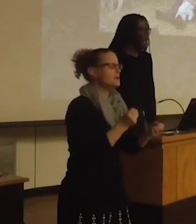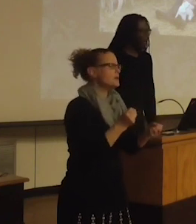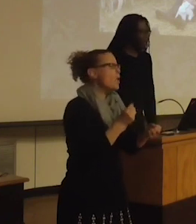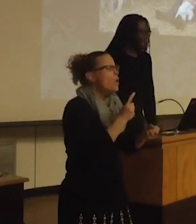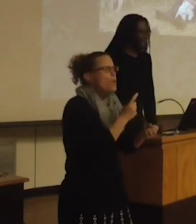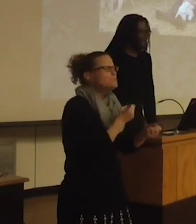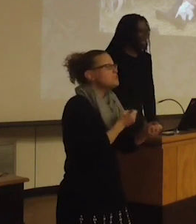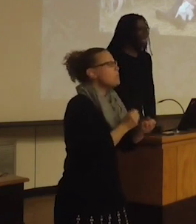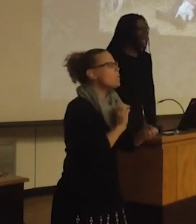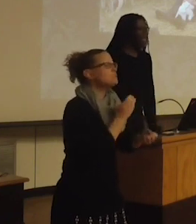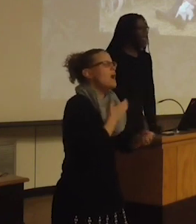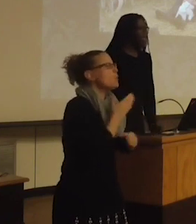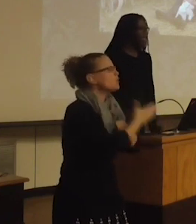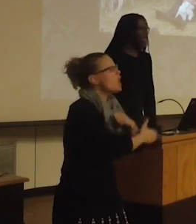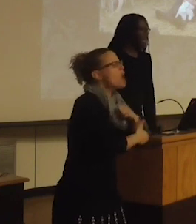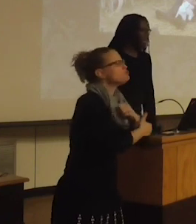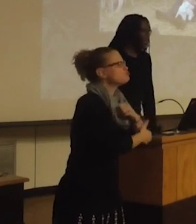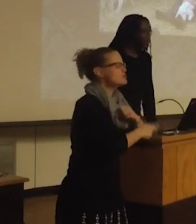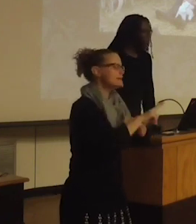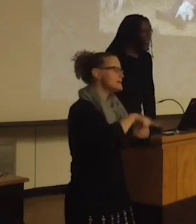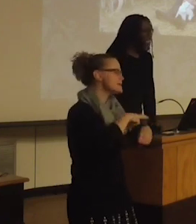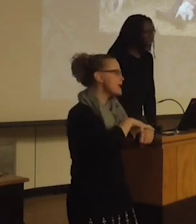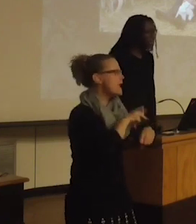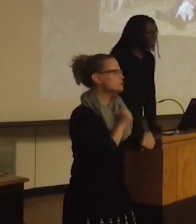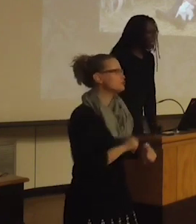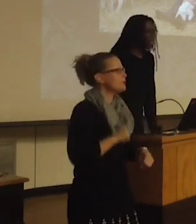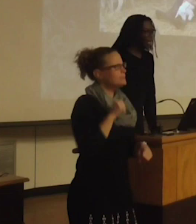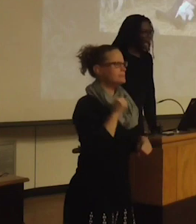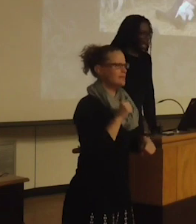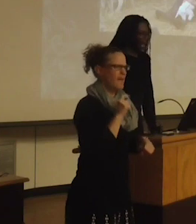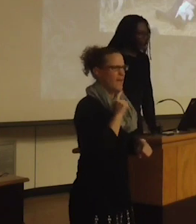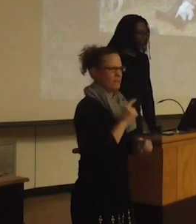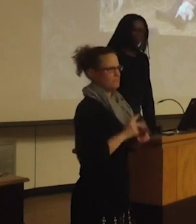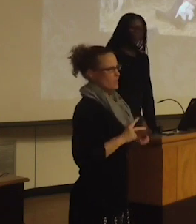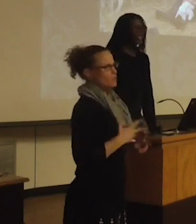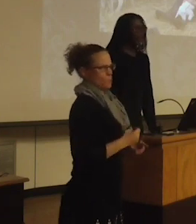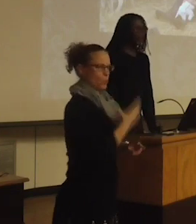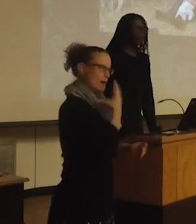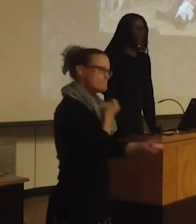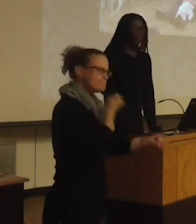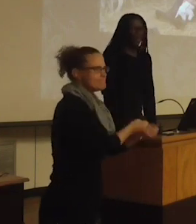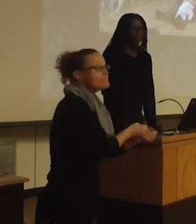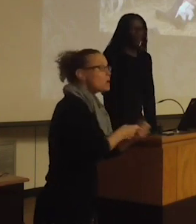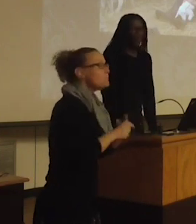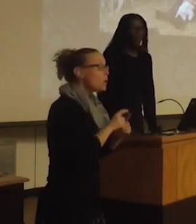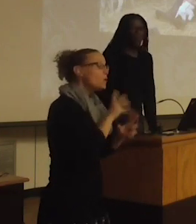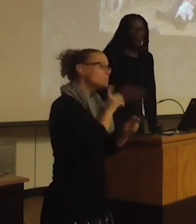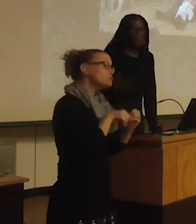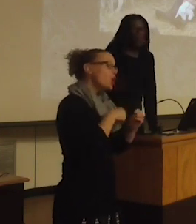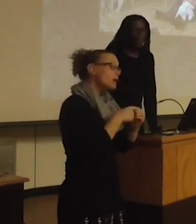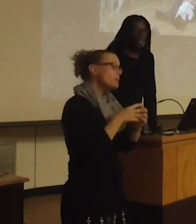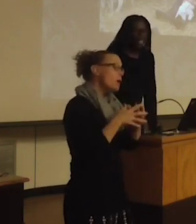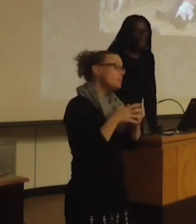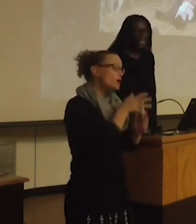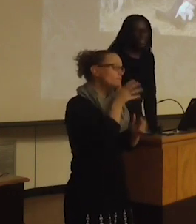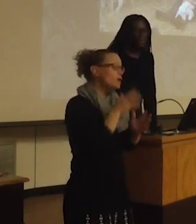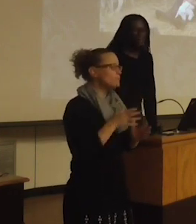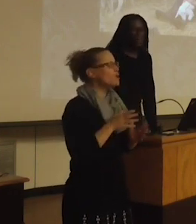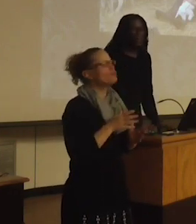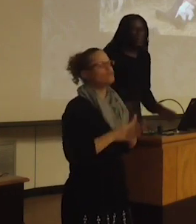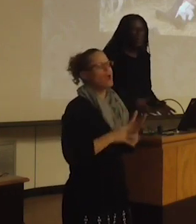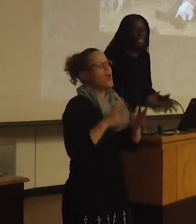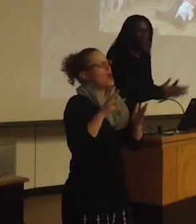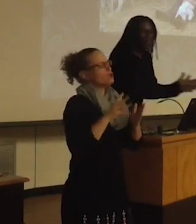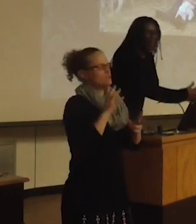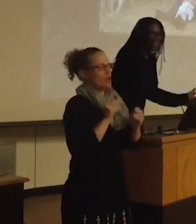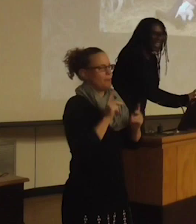patriotic, that is, again, nationalistic and sort of jingoistic. But when we talk about the American farmer, we're very rarely talking about